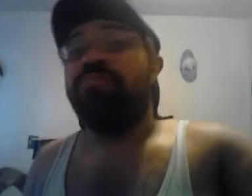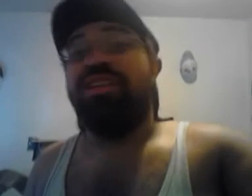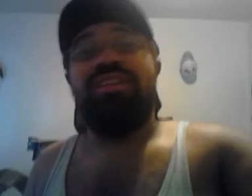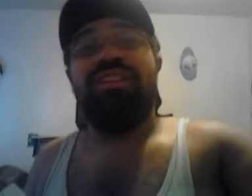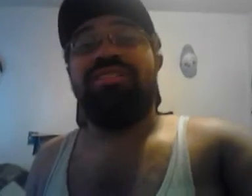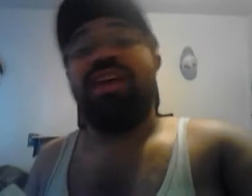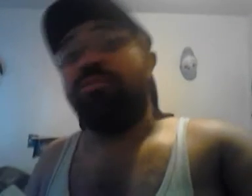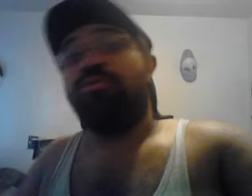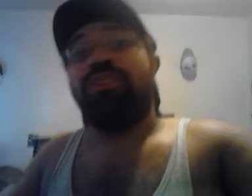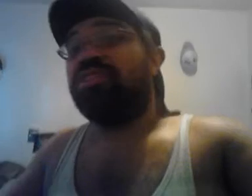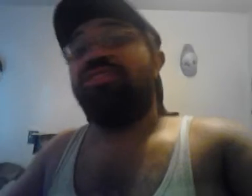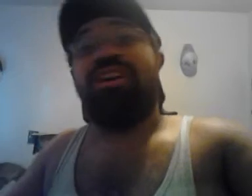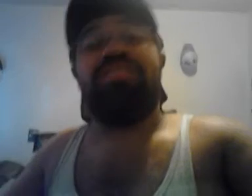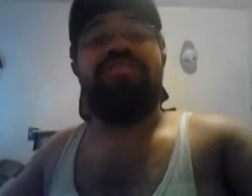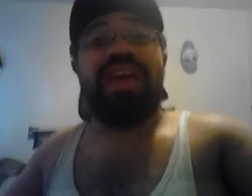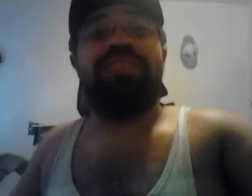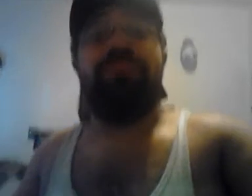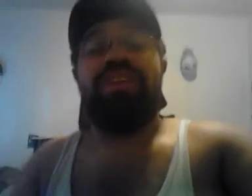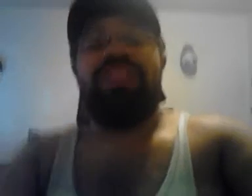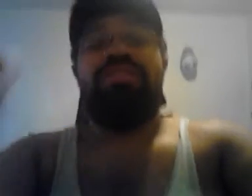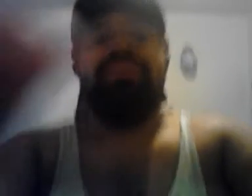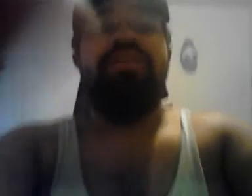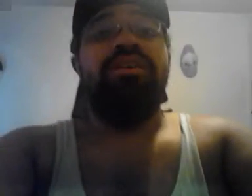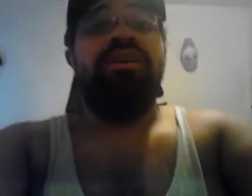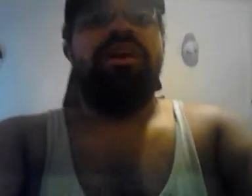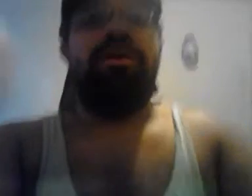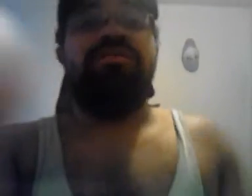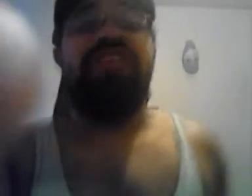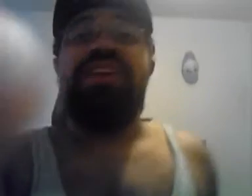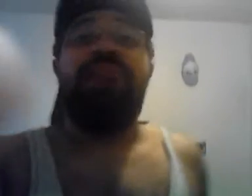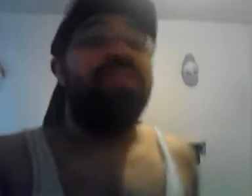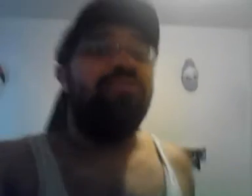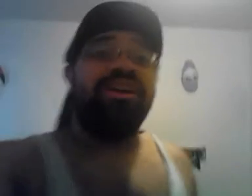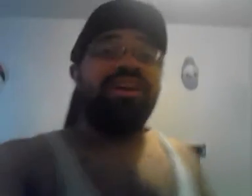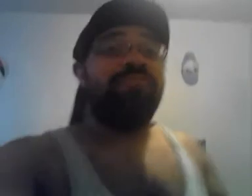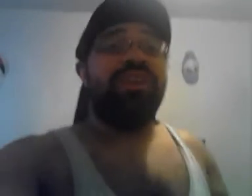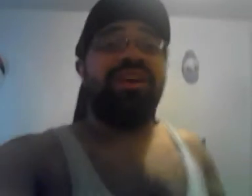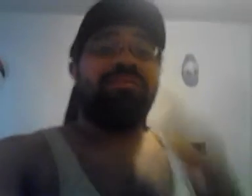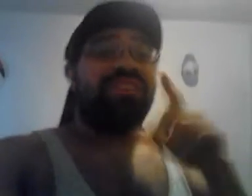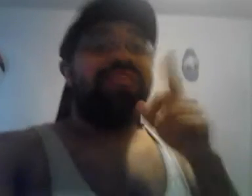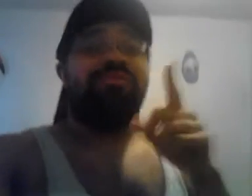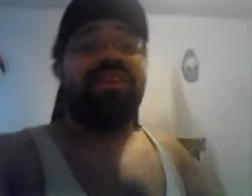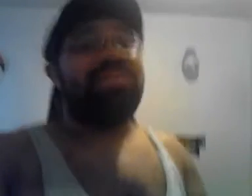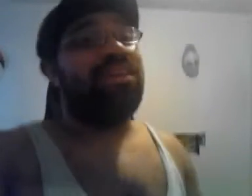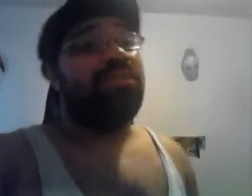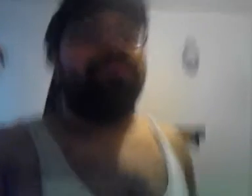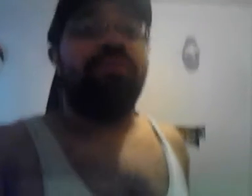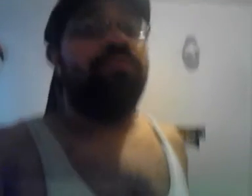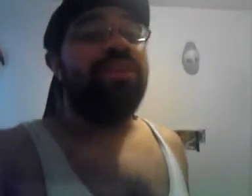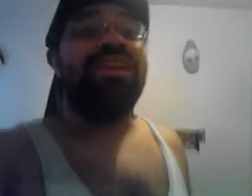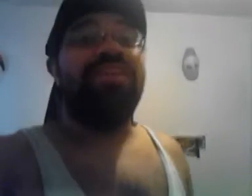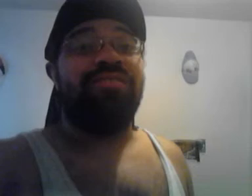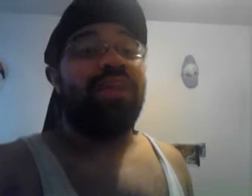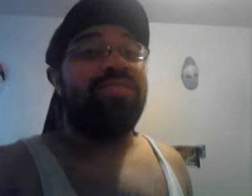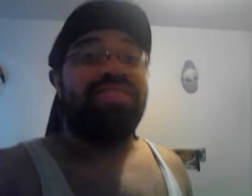the other side, especially the other side of the fence. I'm going to tell you, y'all better wake up, man, because I'm telling you right now, for many years I've been saying